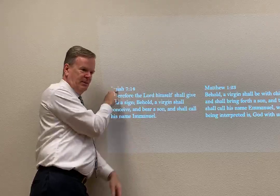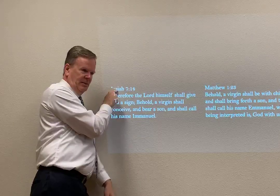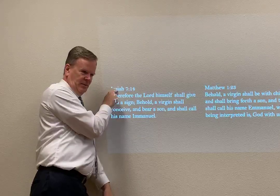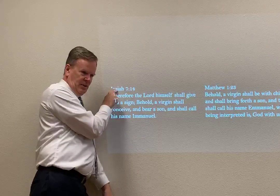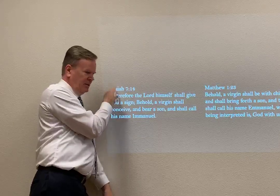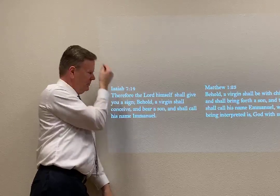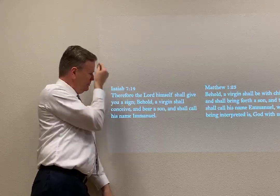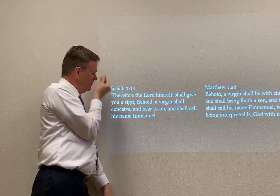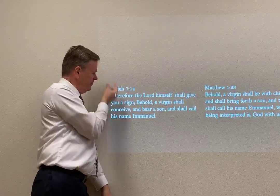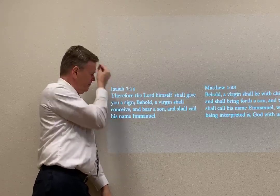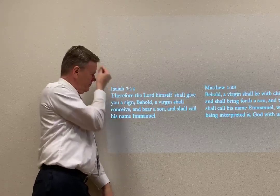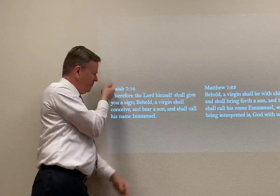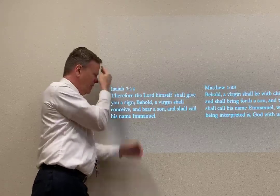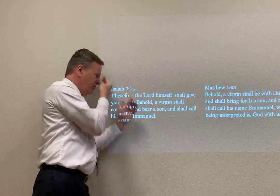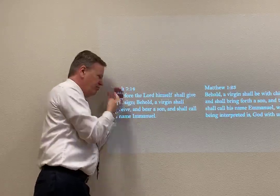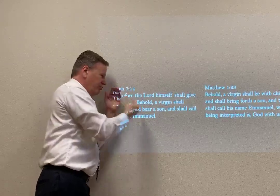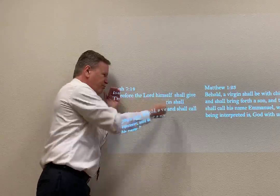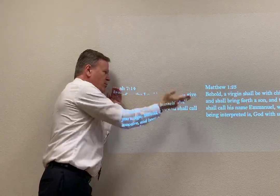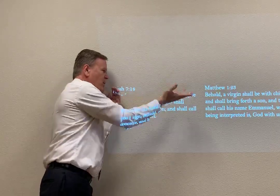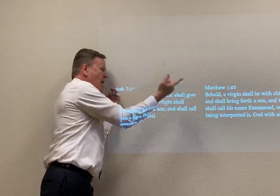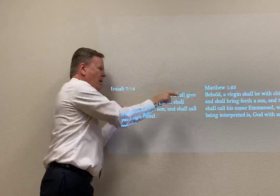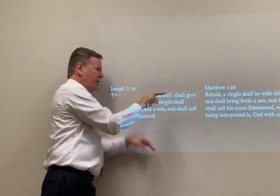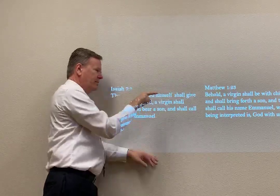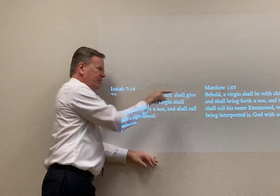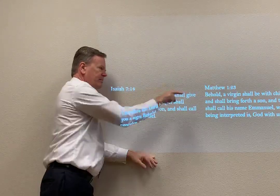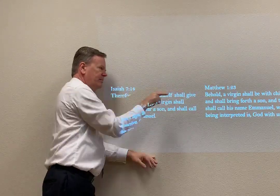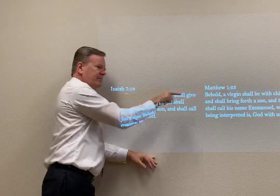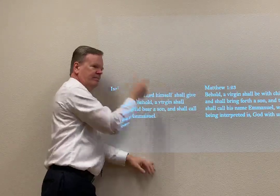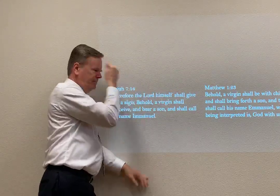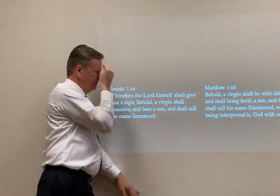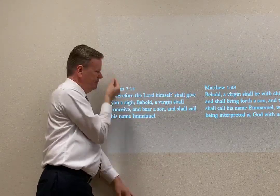the Old Testament. Okay? And this is prophecy for the things that are to come.